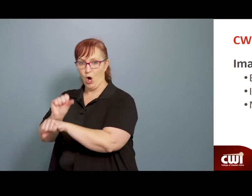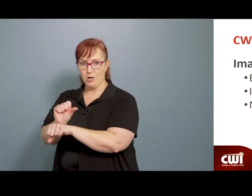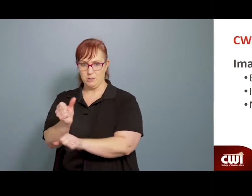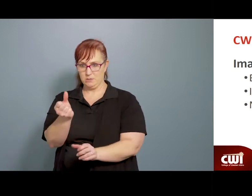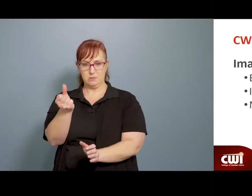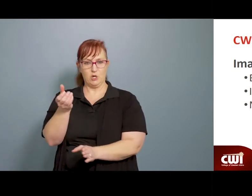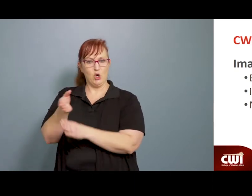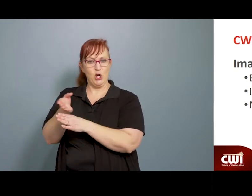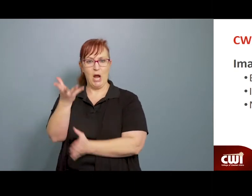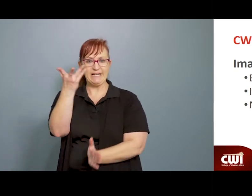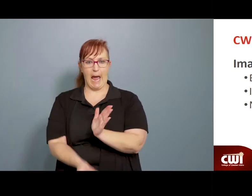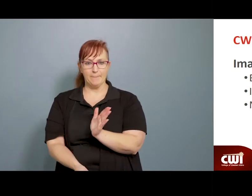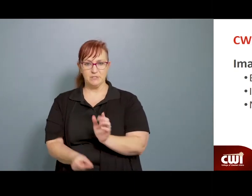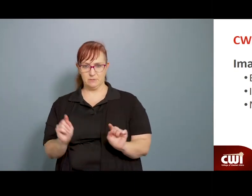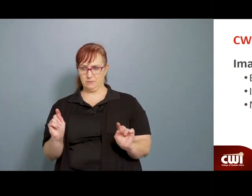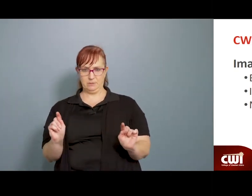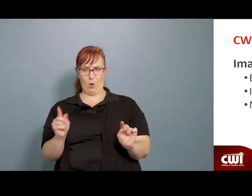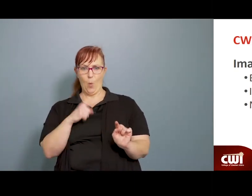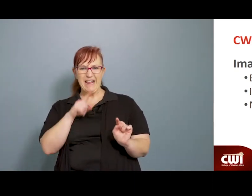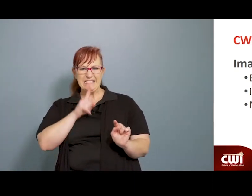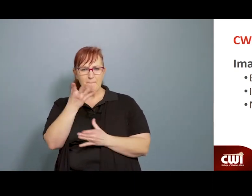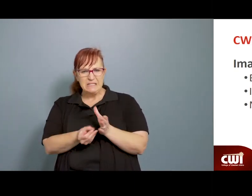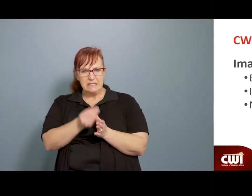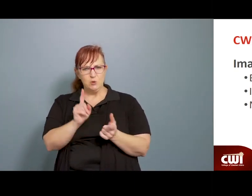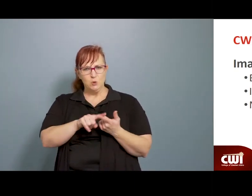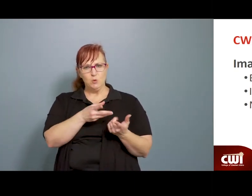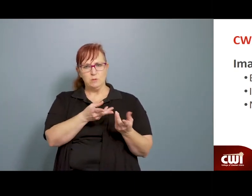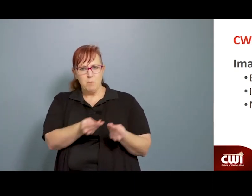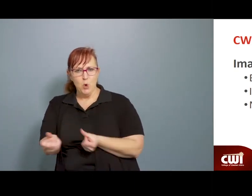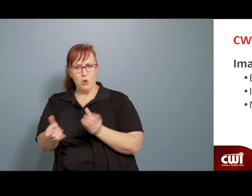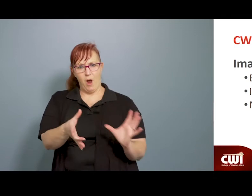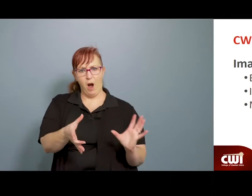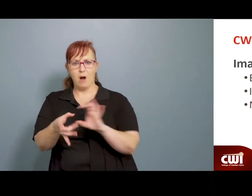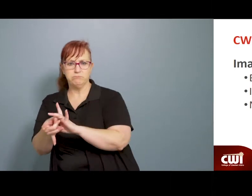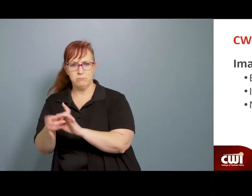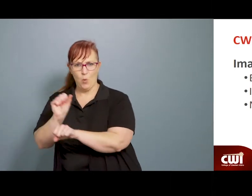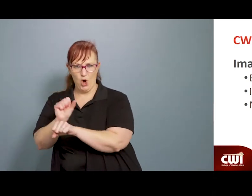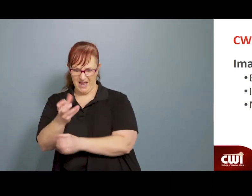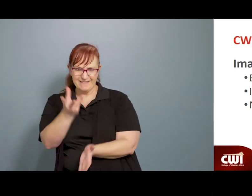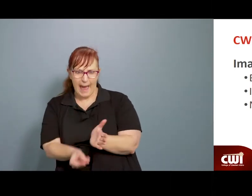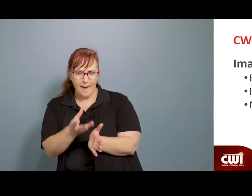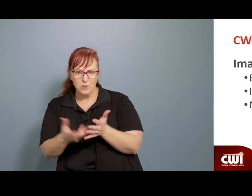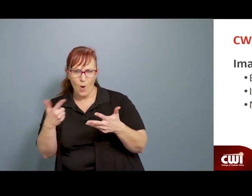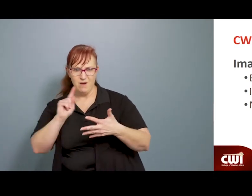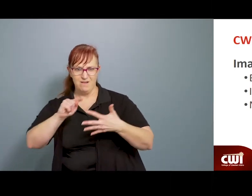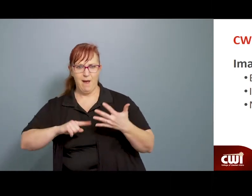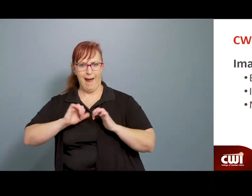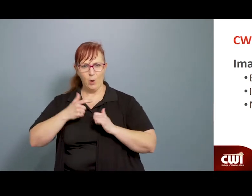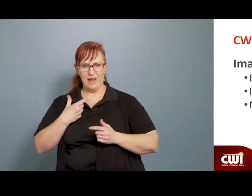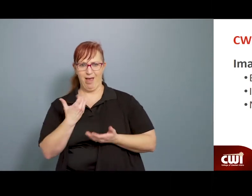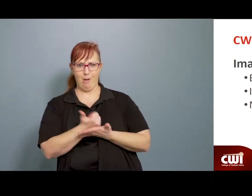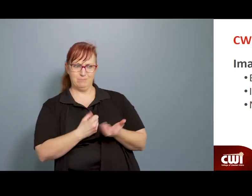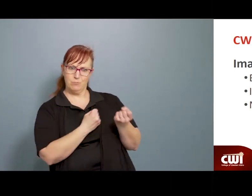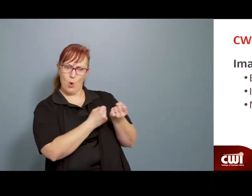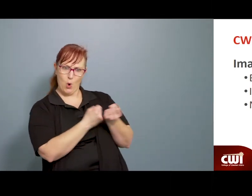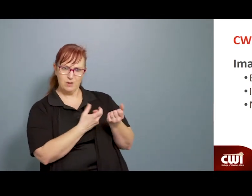on identifying which are the major gaps that we need to address. And then how do we do it and what's our timeline for getting these